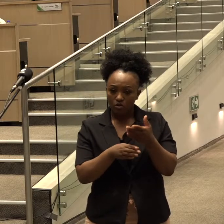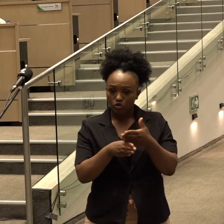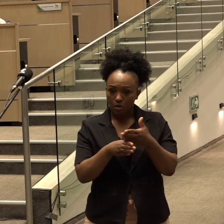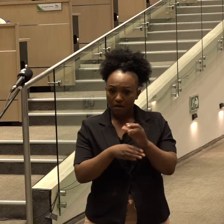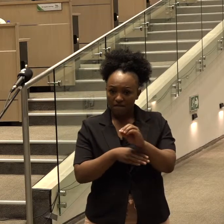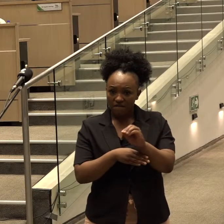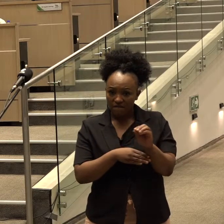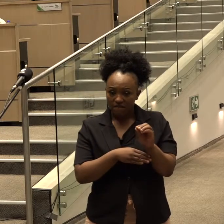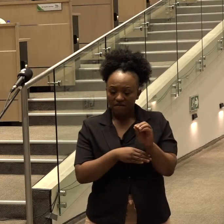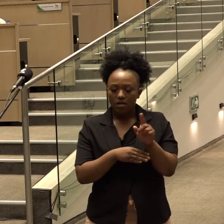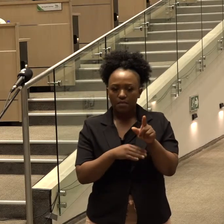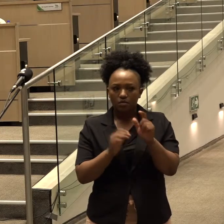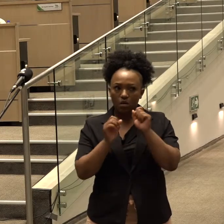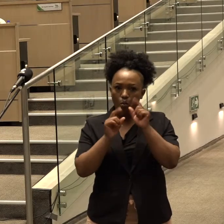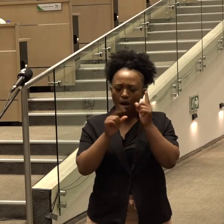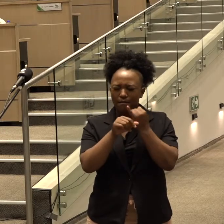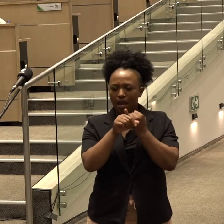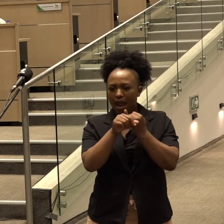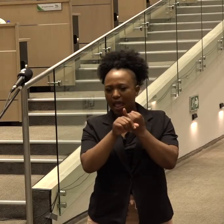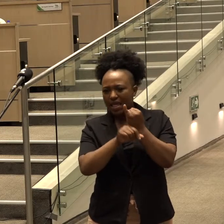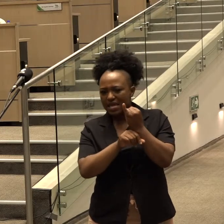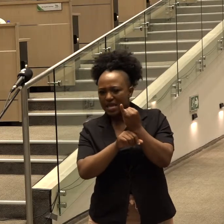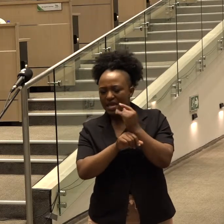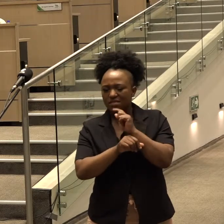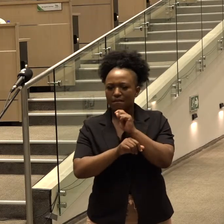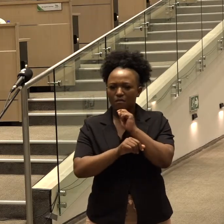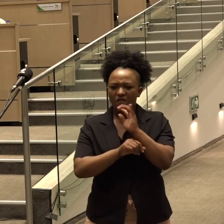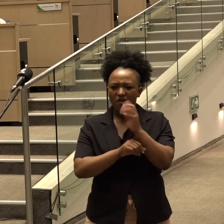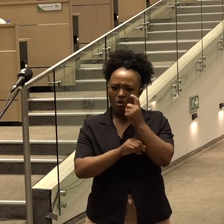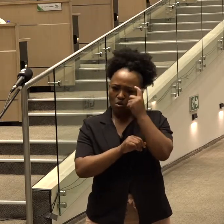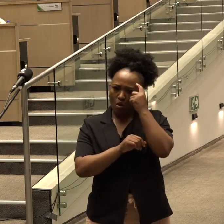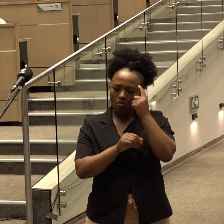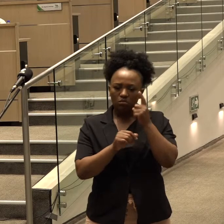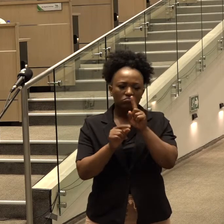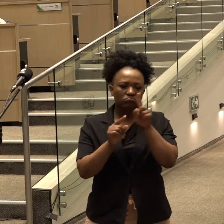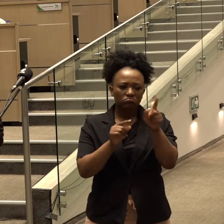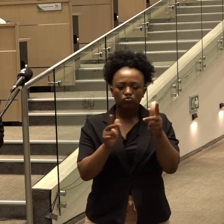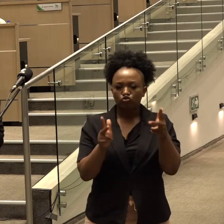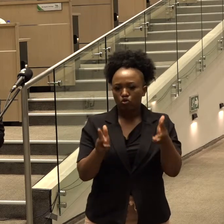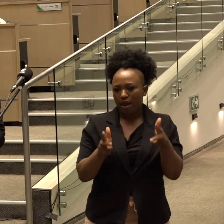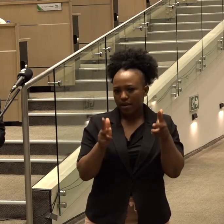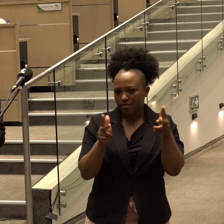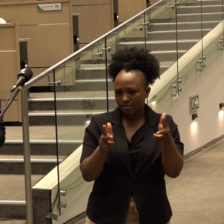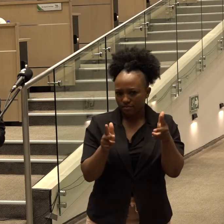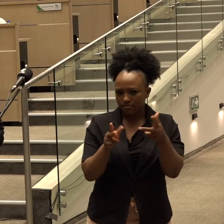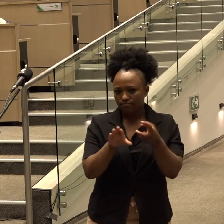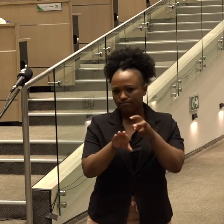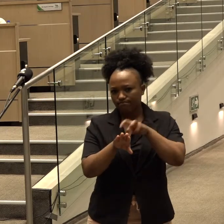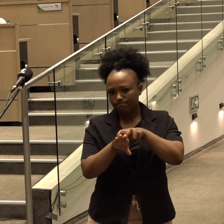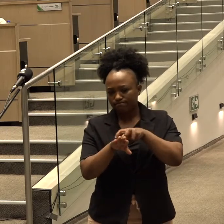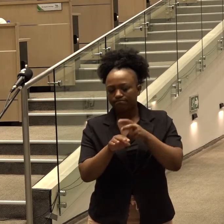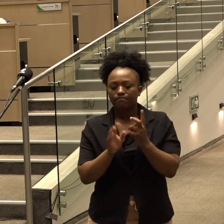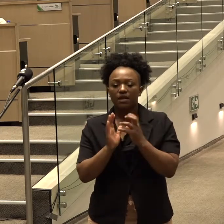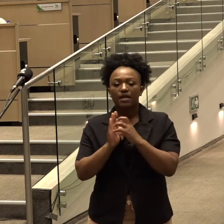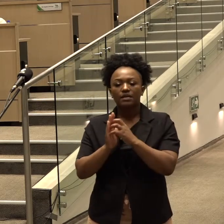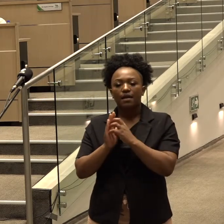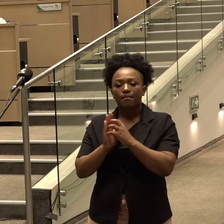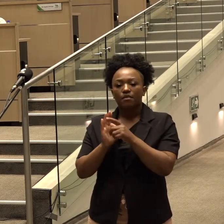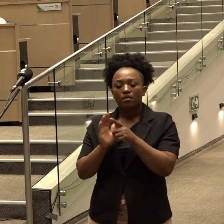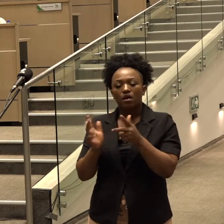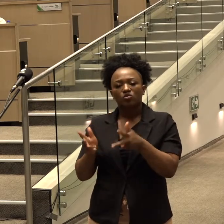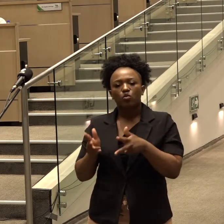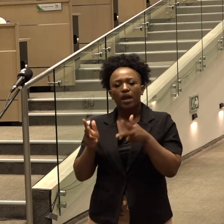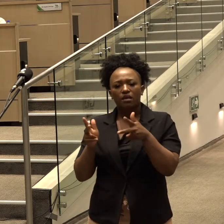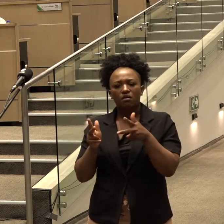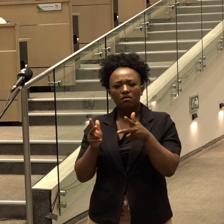wake up early in the morning as early as 4 AM to catch trains for instance the